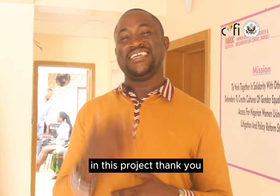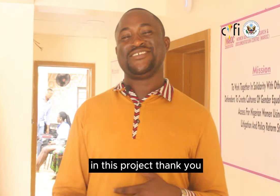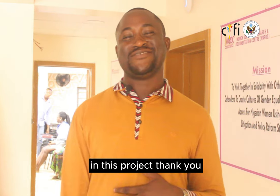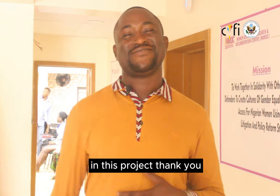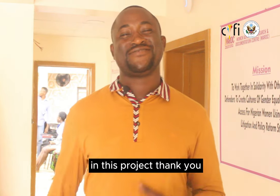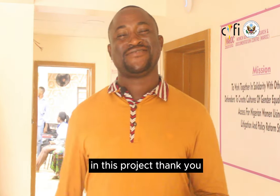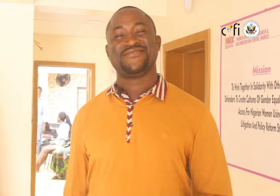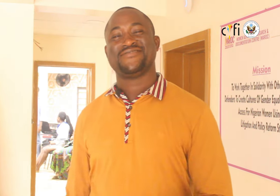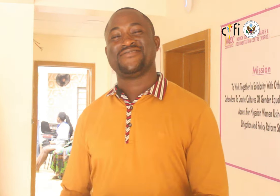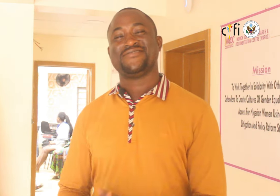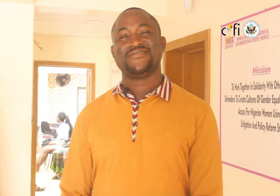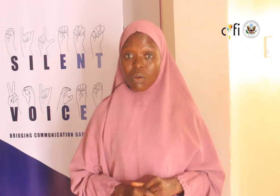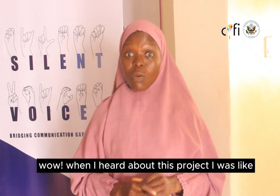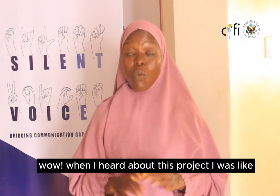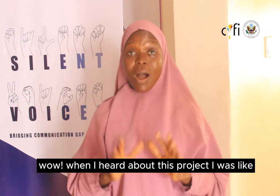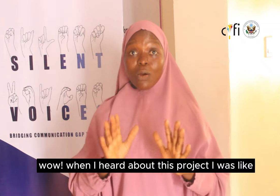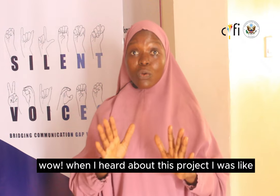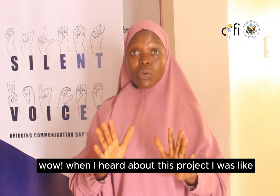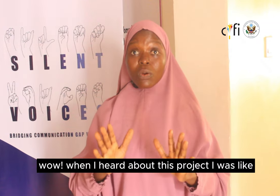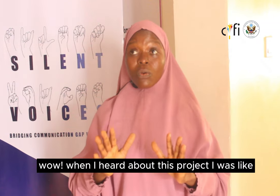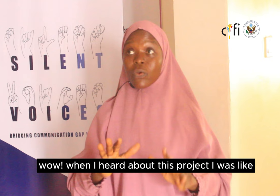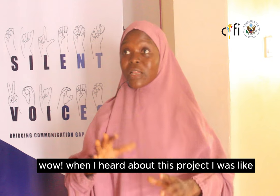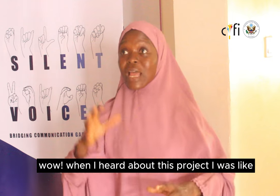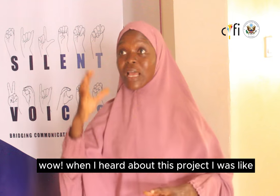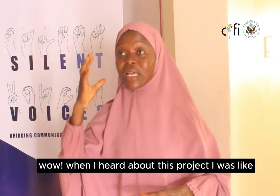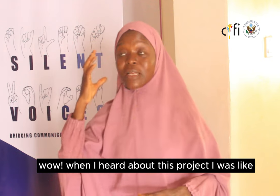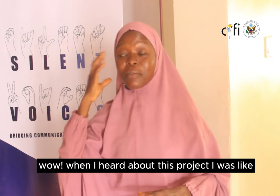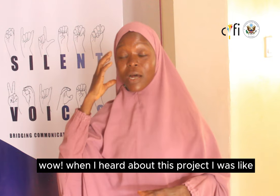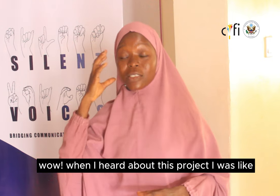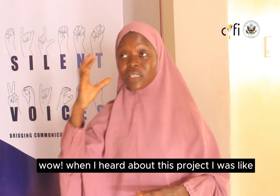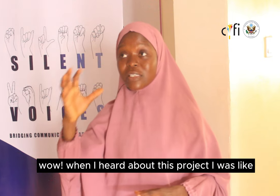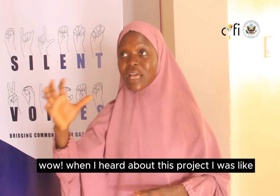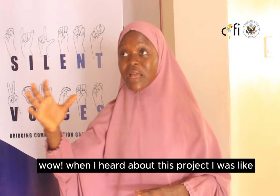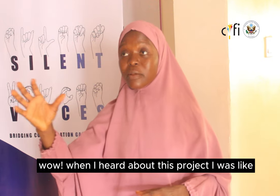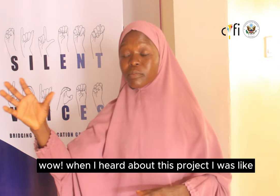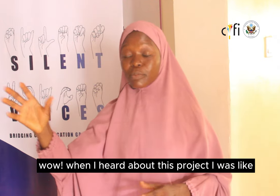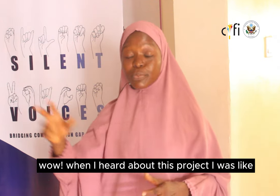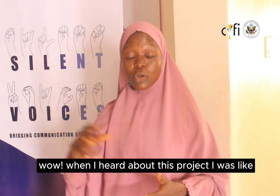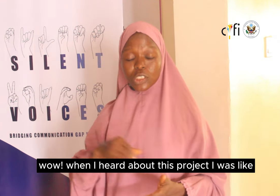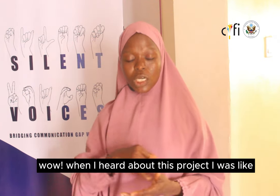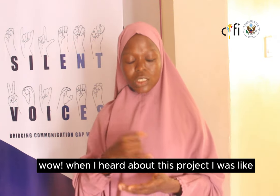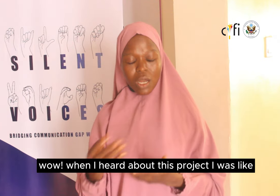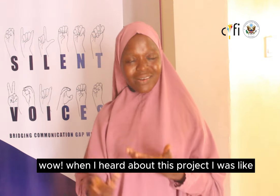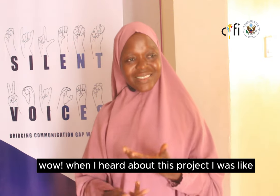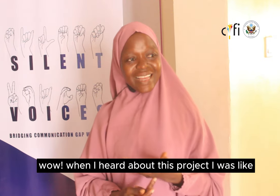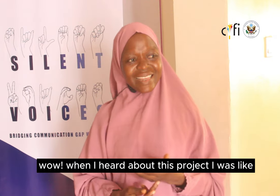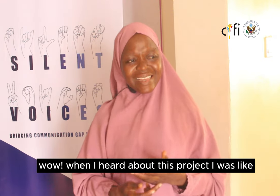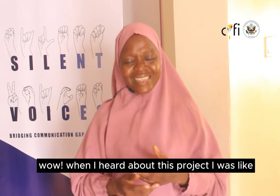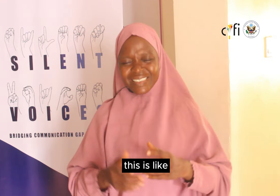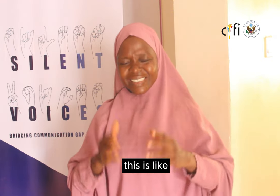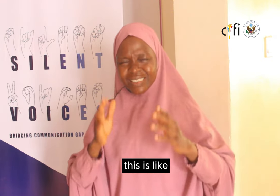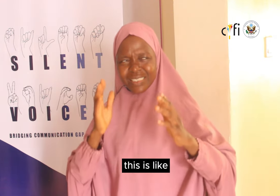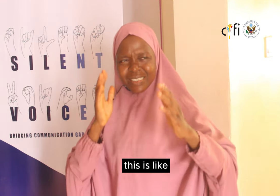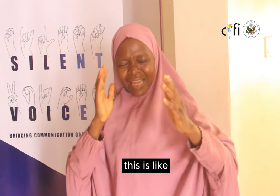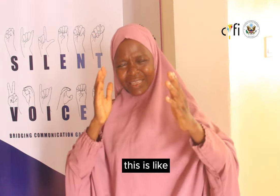you. Wow. When I heard about this project, I was like, this is like